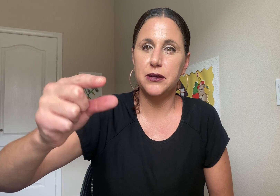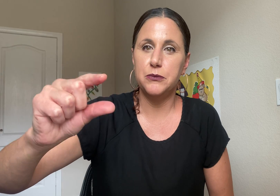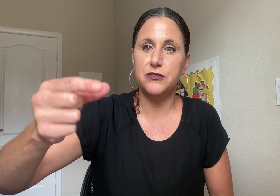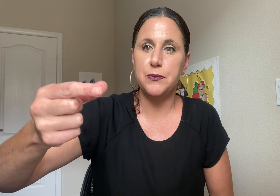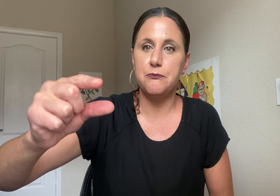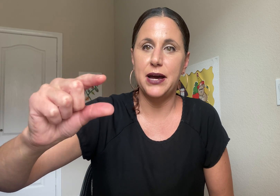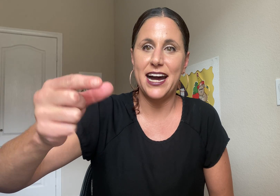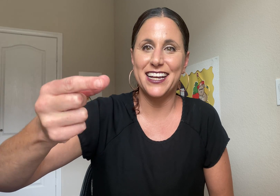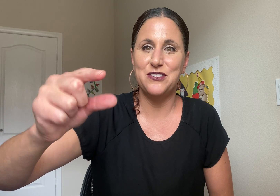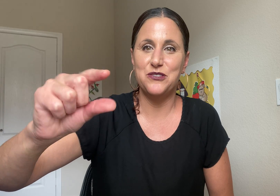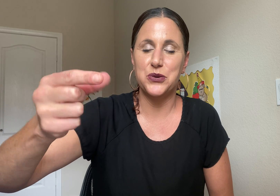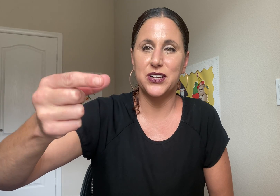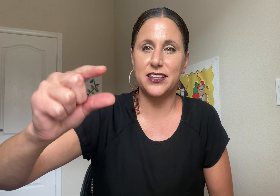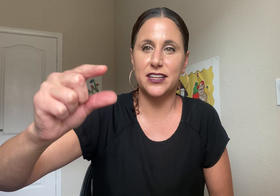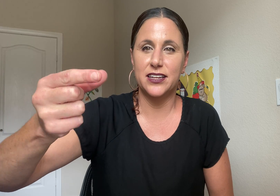move it back and forth.